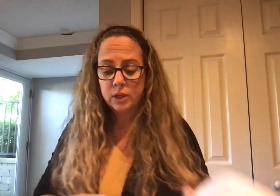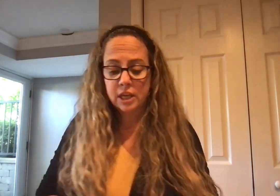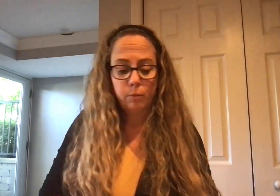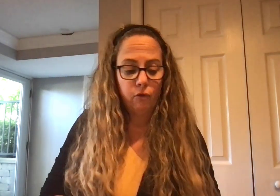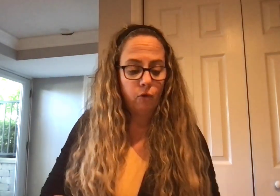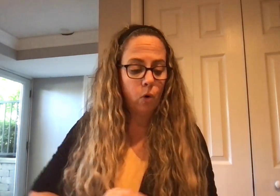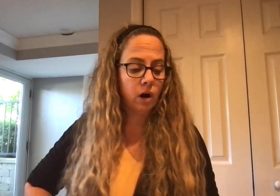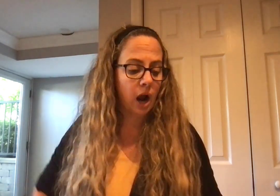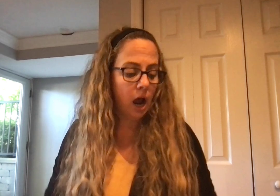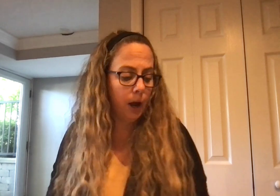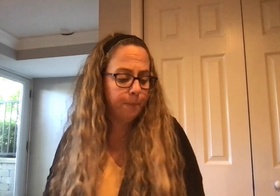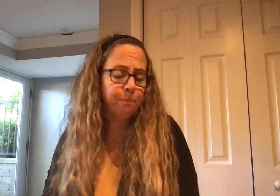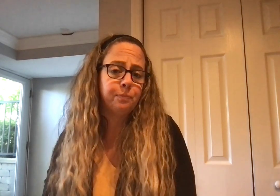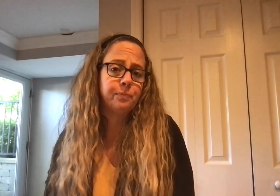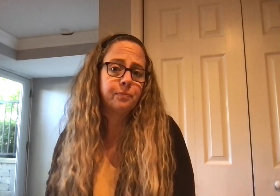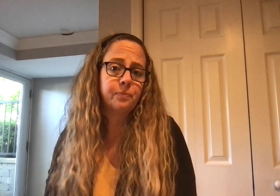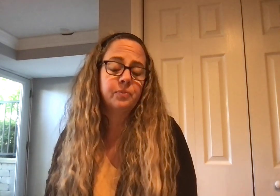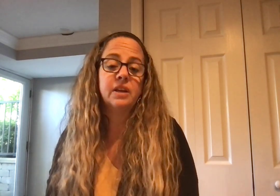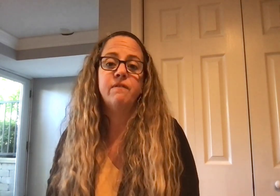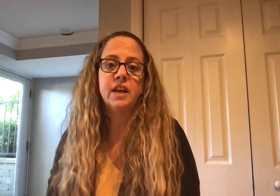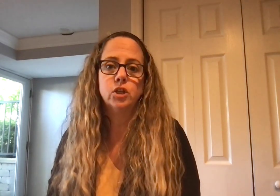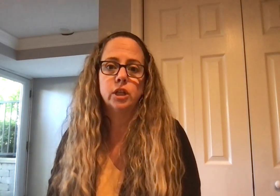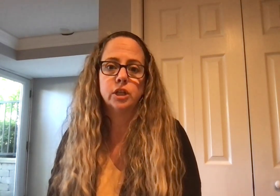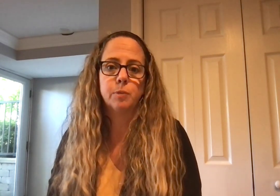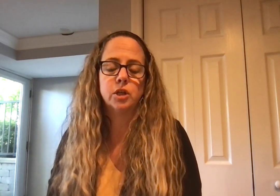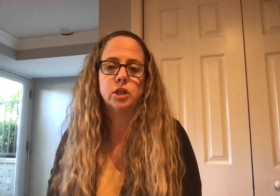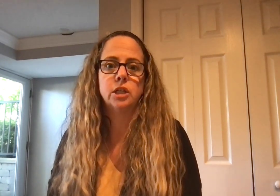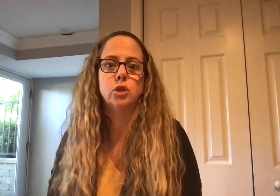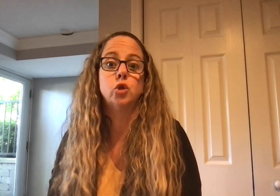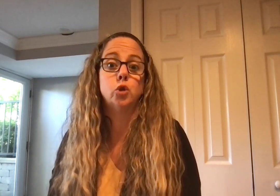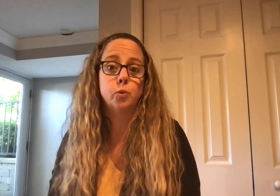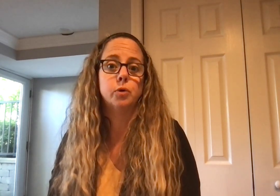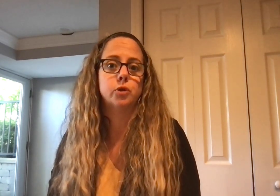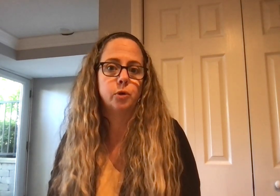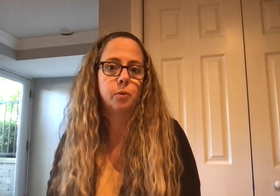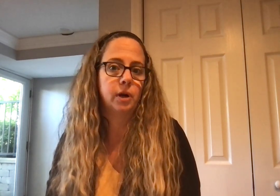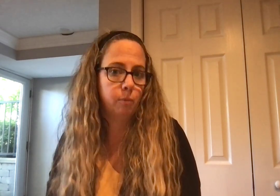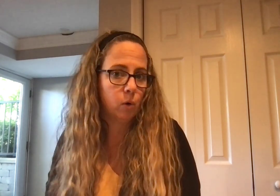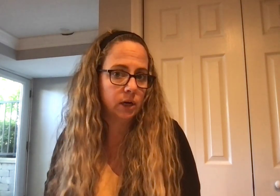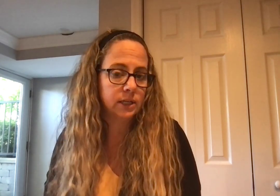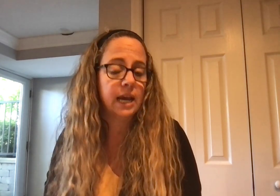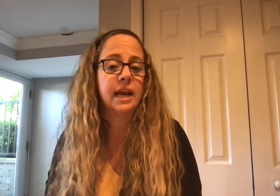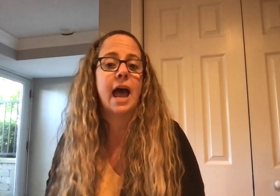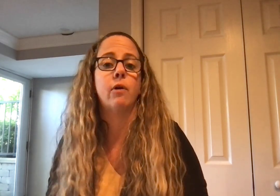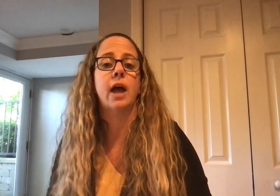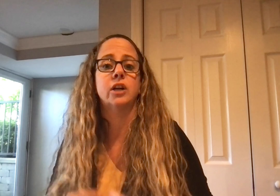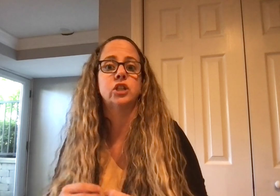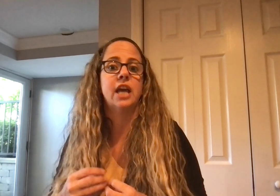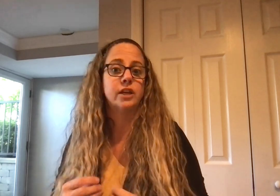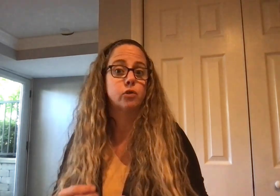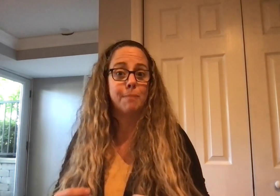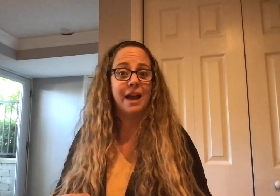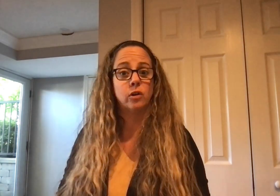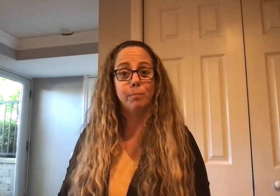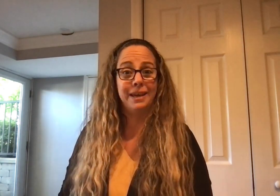said before, facial expression is super, super important. It actually has grammatical meaning